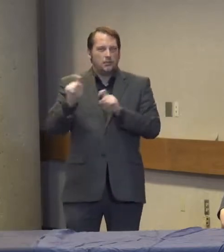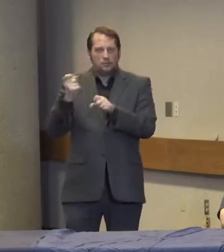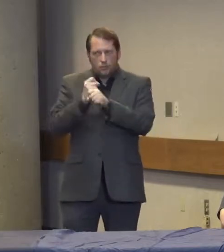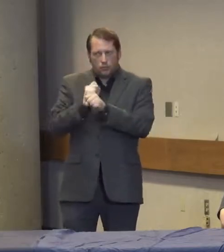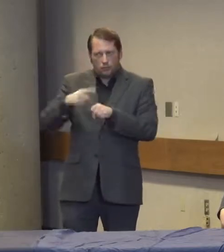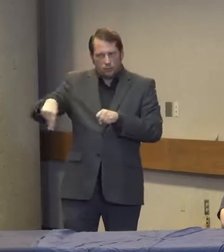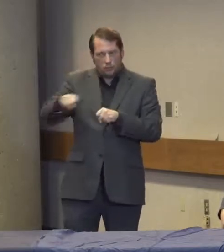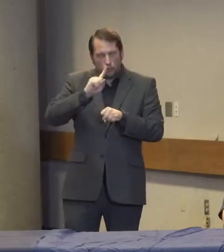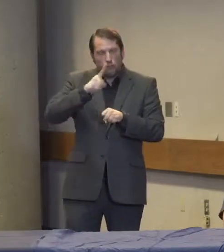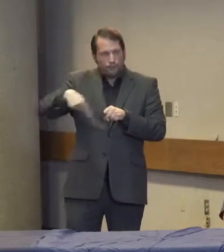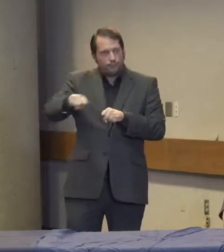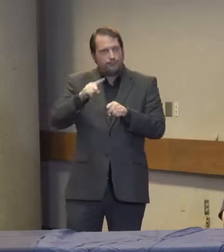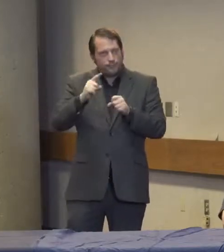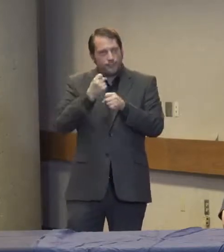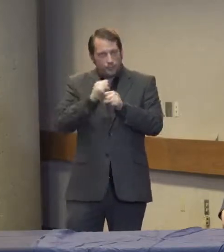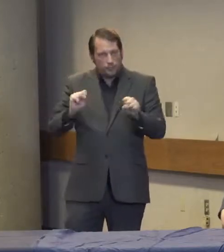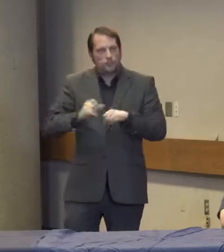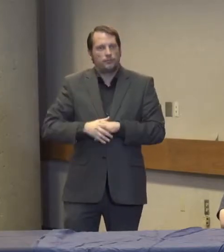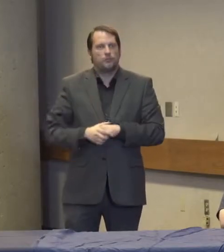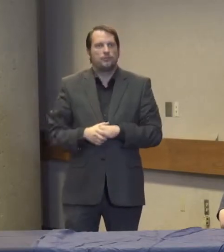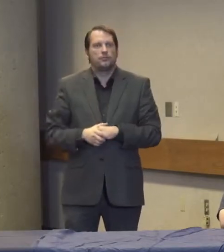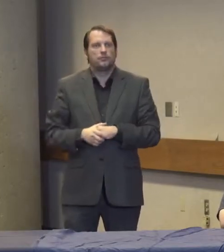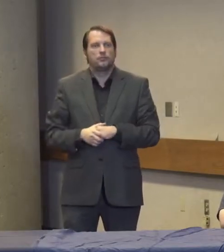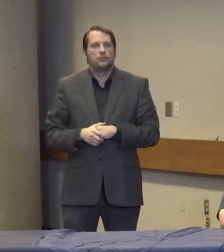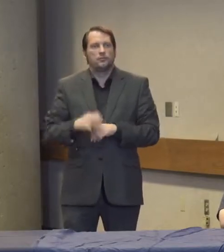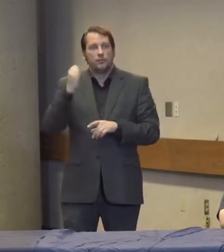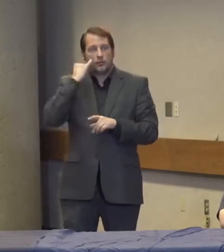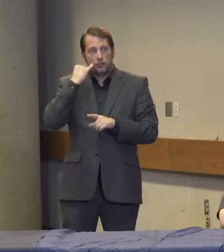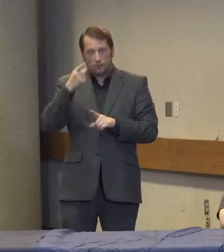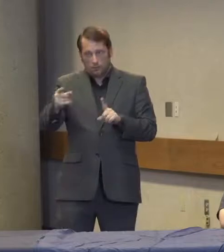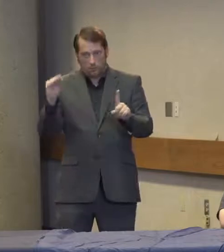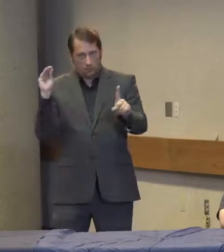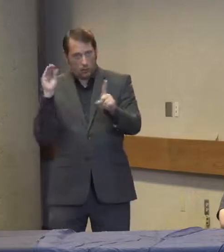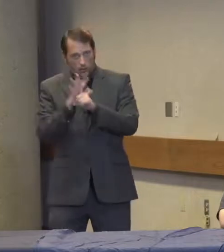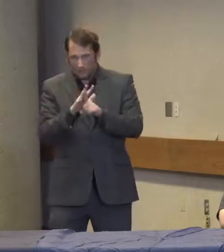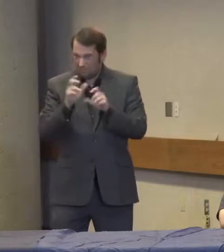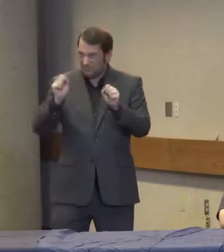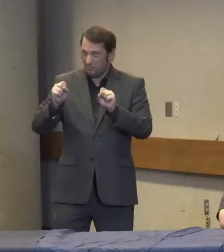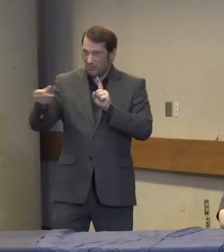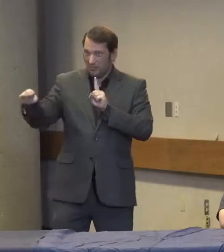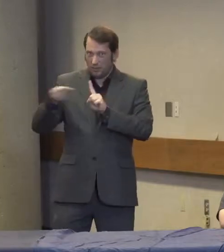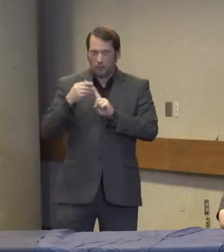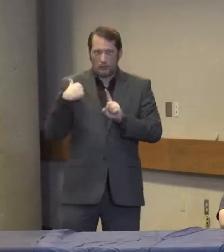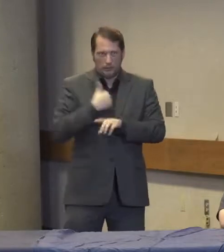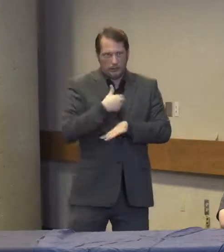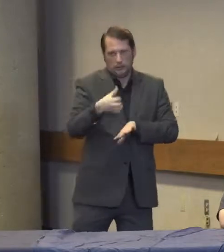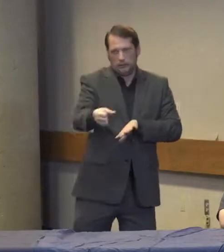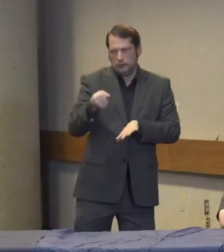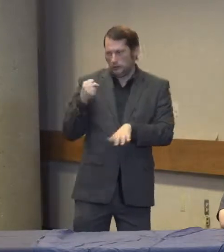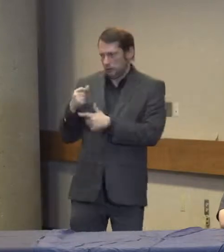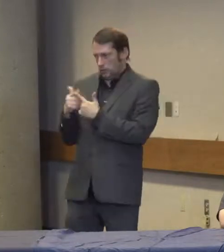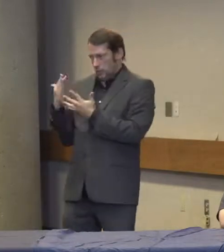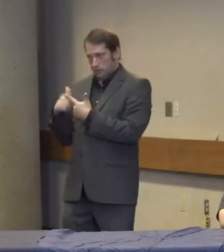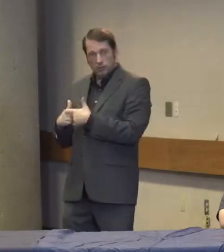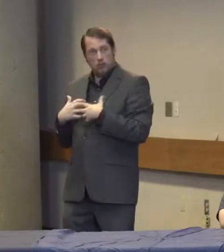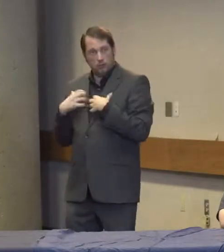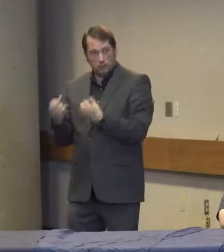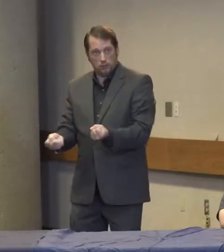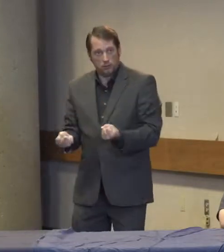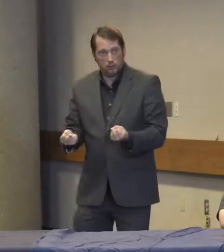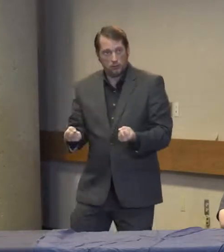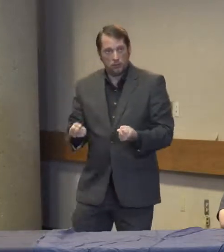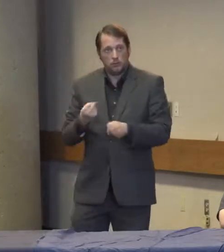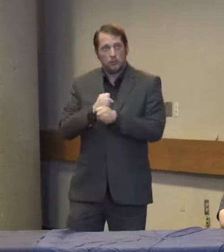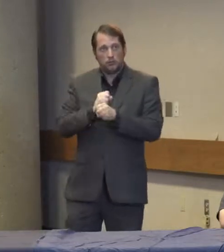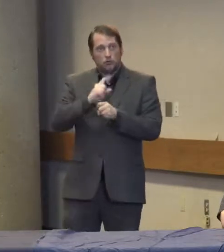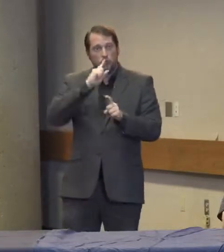get exposed, we pull them back and make sure that they are safe and well. That's a big part of this. We want to make sure that, you know, they're putting their lives